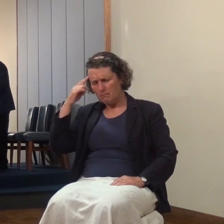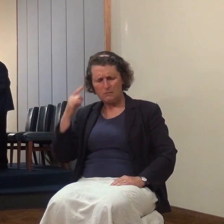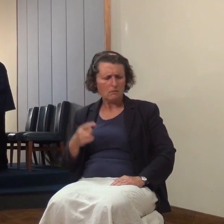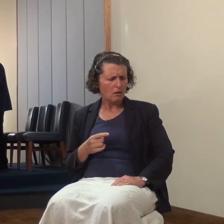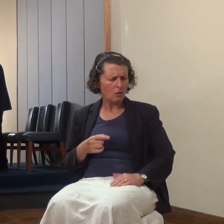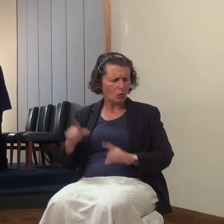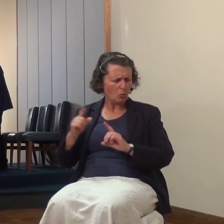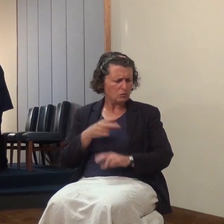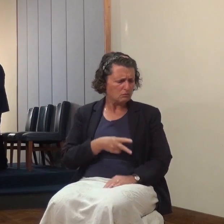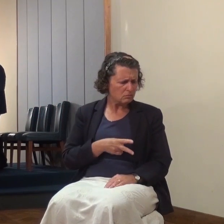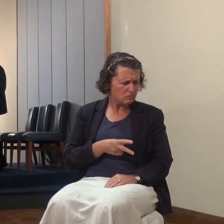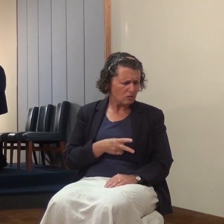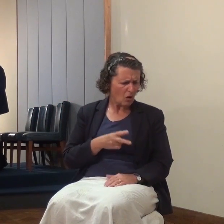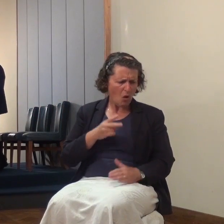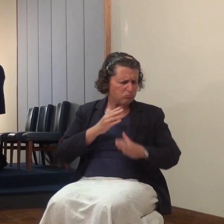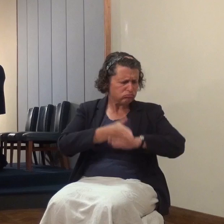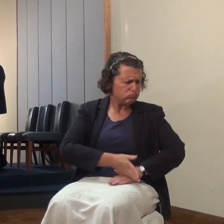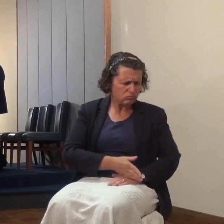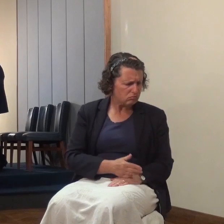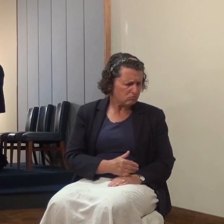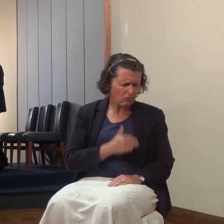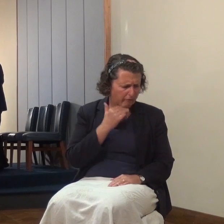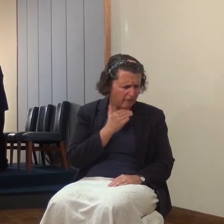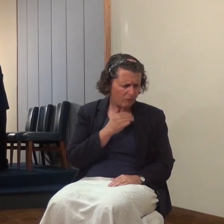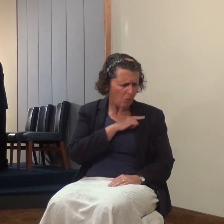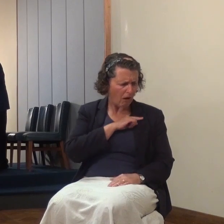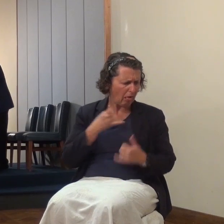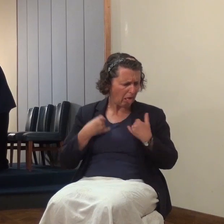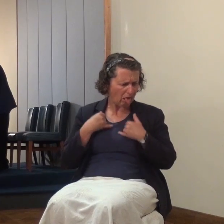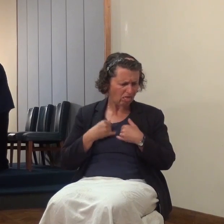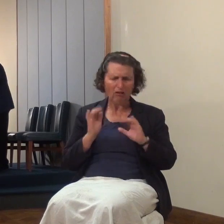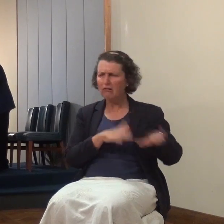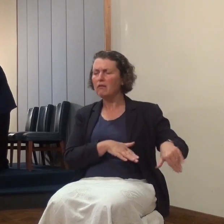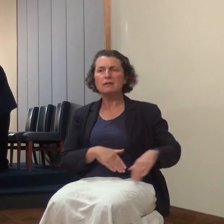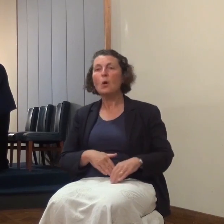We've not become a disappointment to Him because we're not able to lead